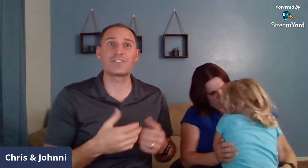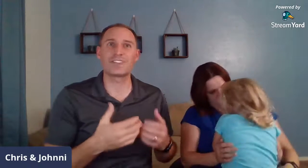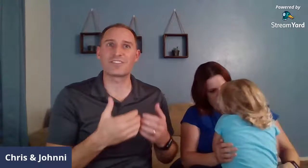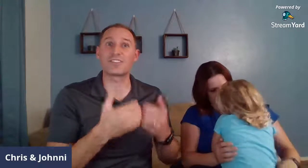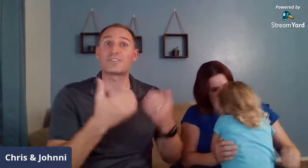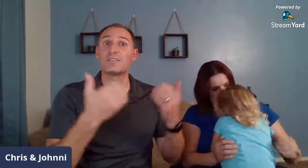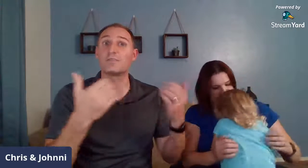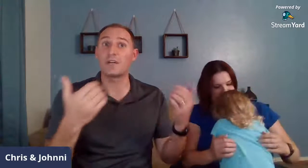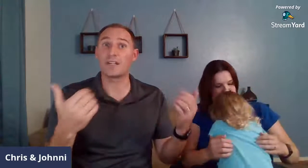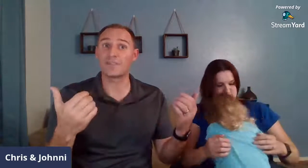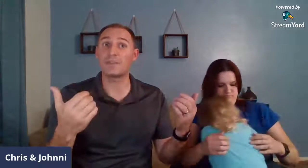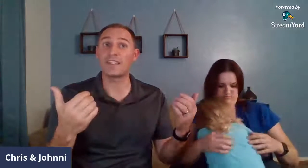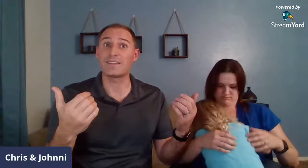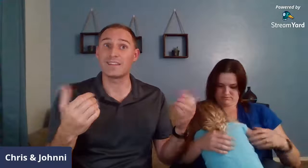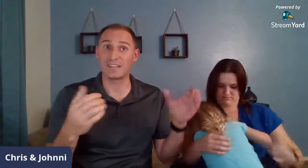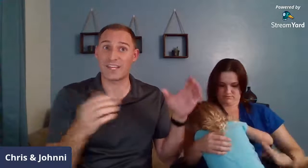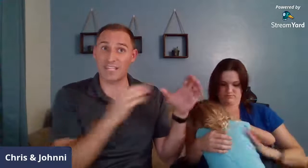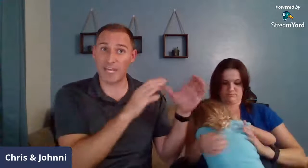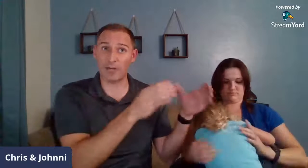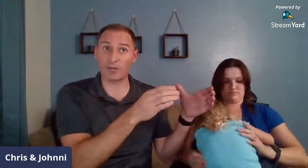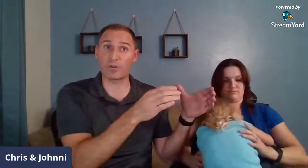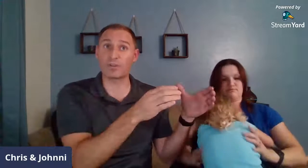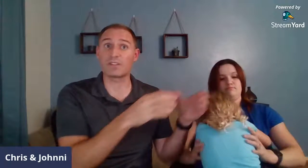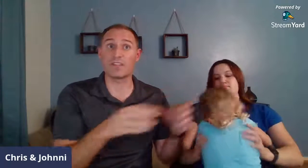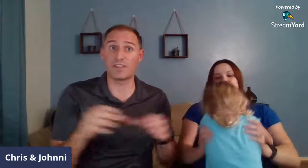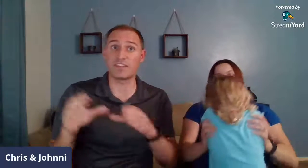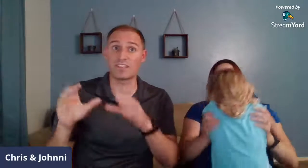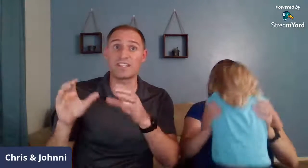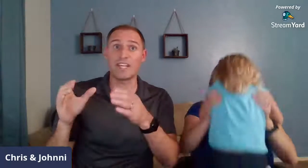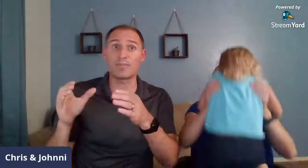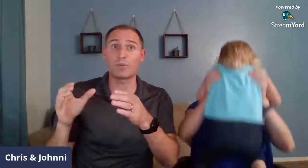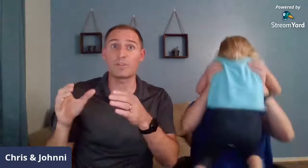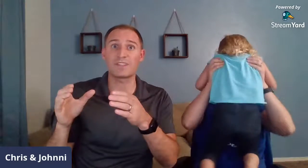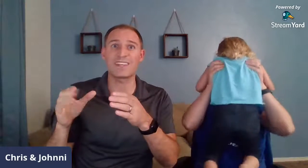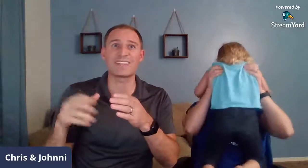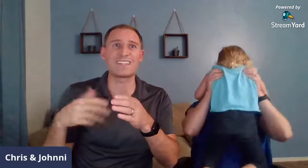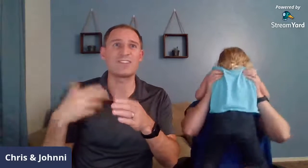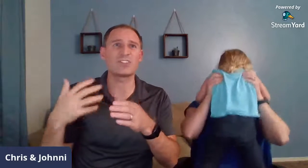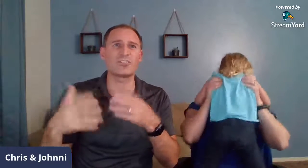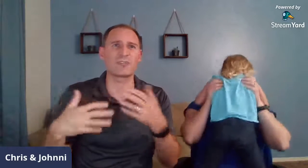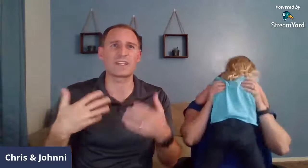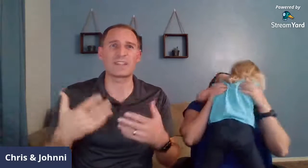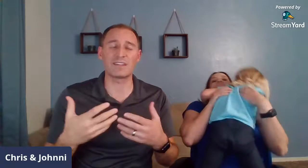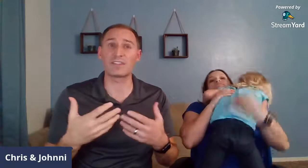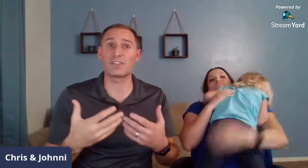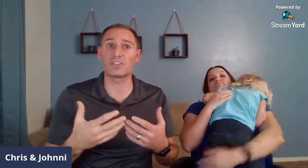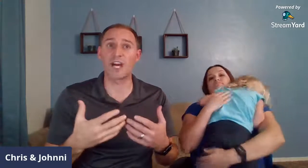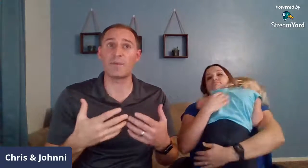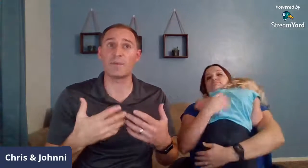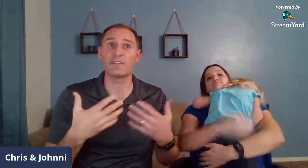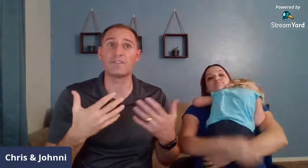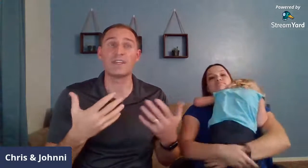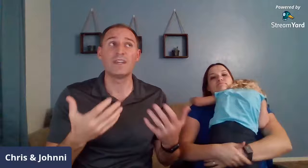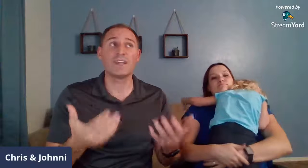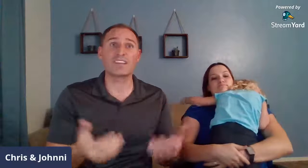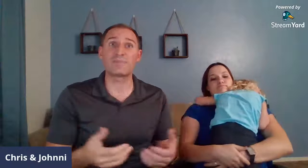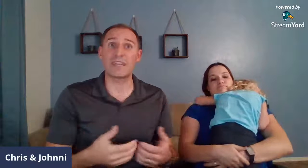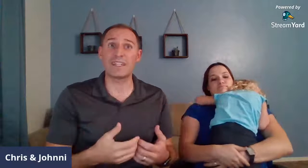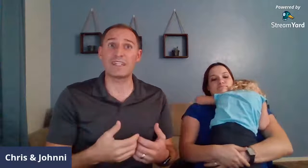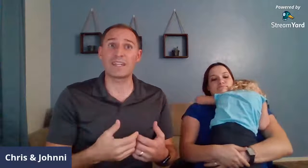usually there's this split. There's a hearing world, and then there's a deaf world. And that TV show really does a good job of explaining kind